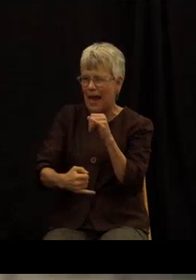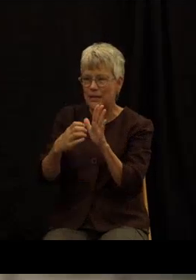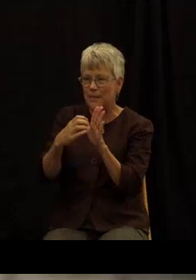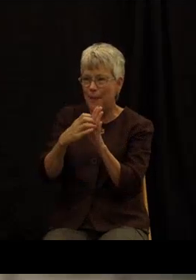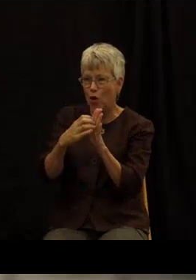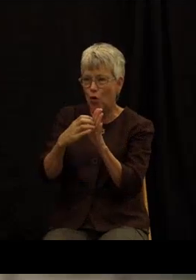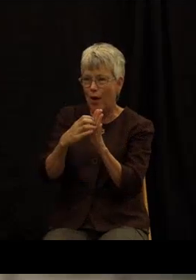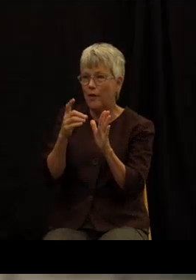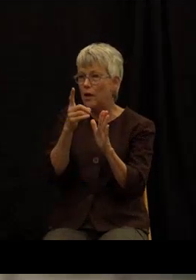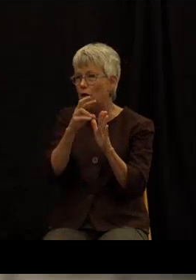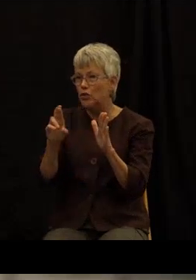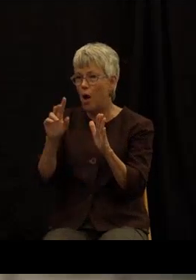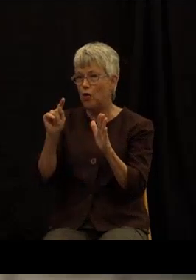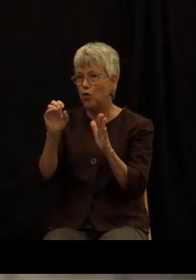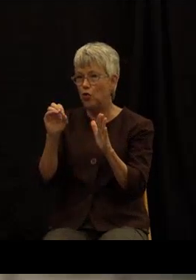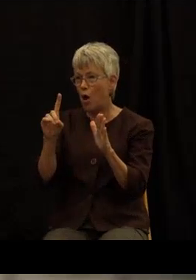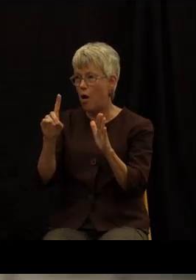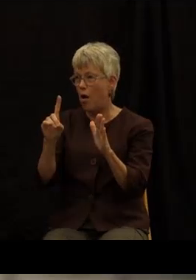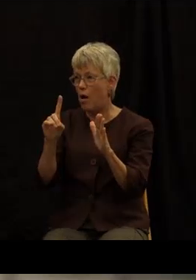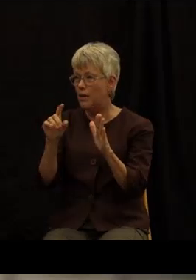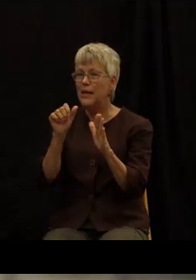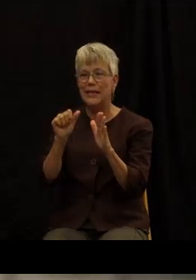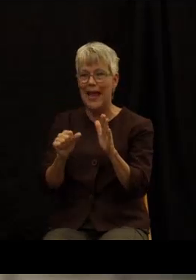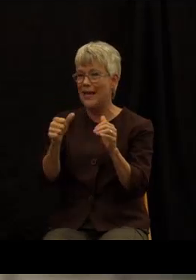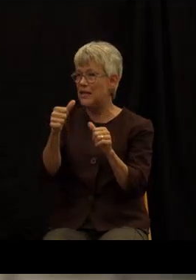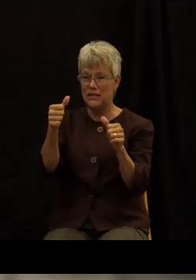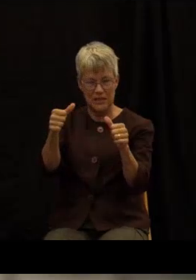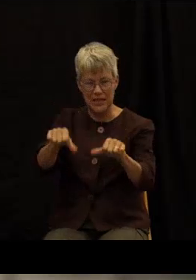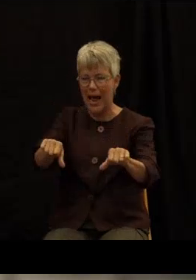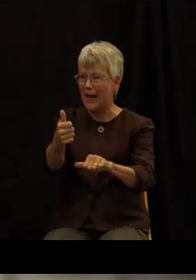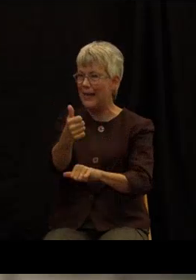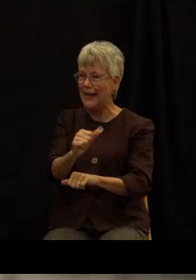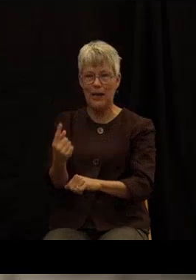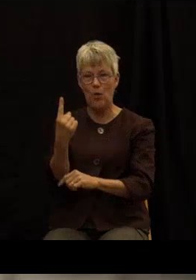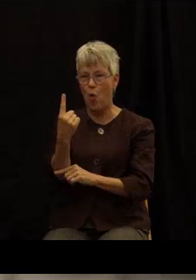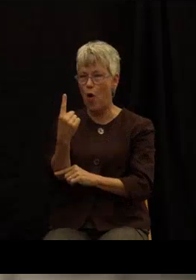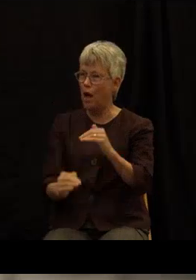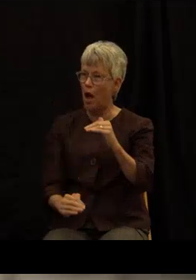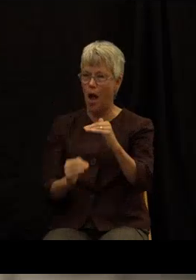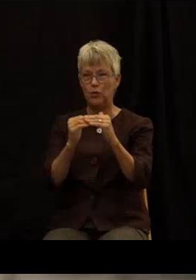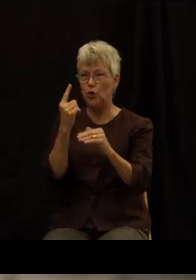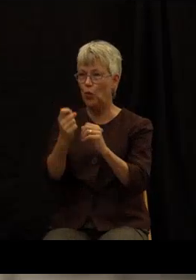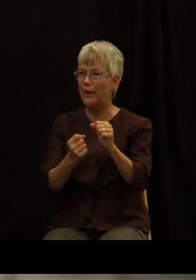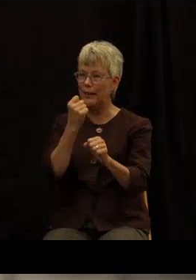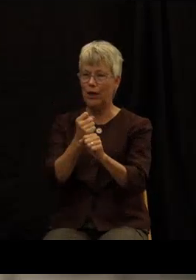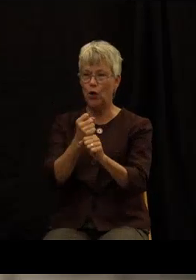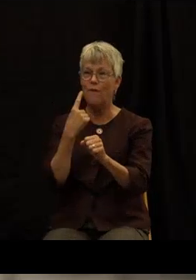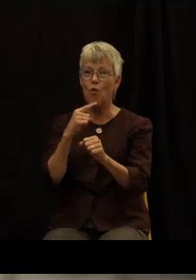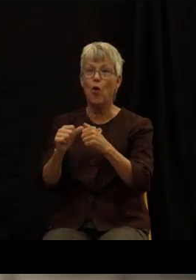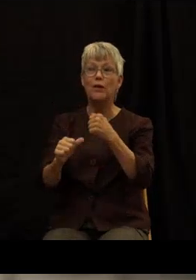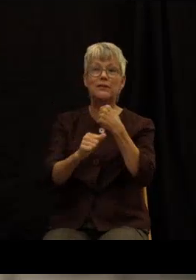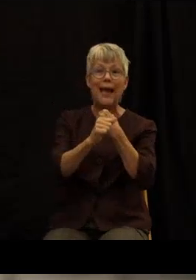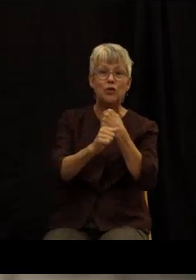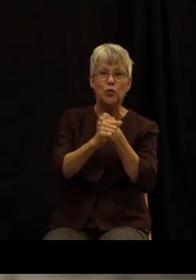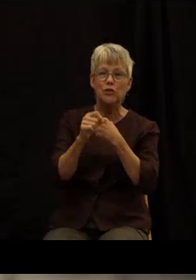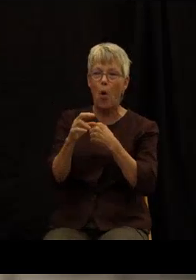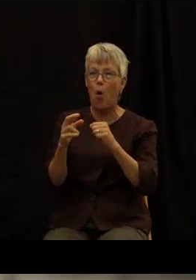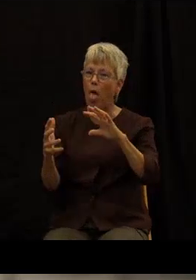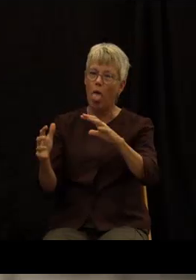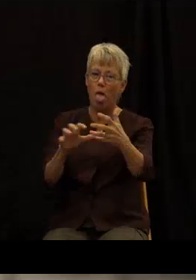Dr. Todd to deny anyone to come on school grounds for up to a year at any time for dangerous or disruptive